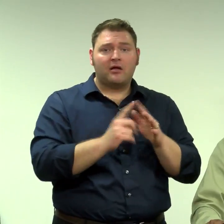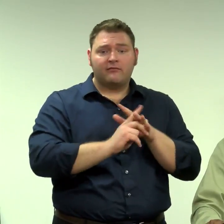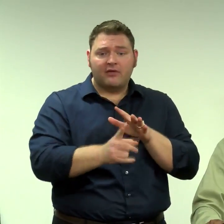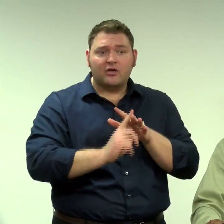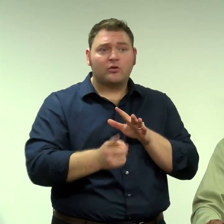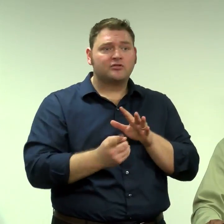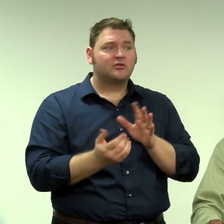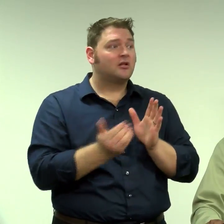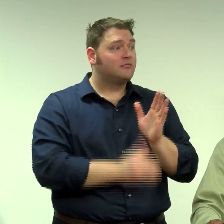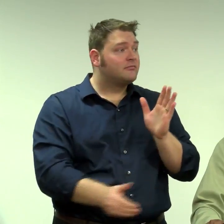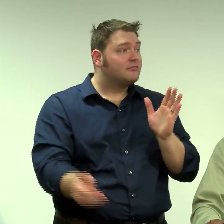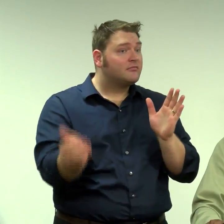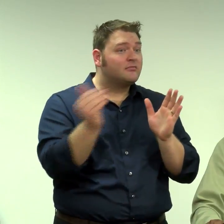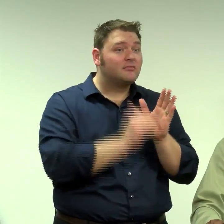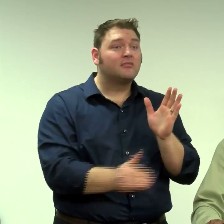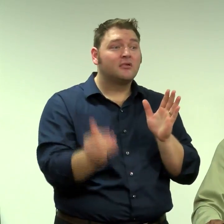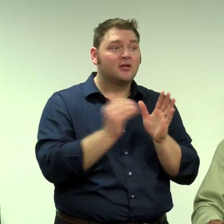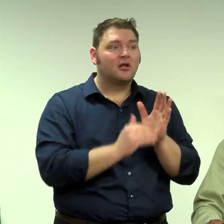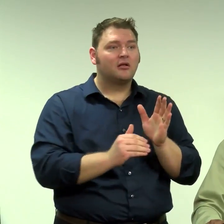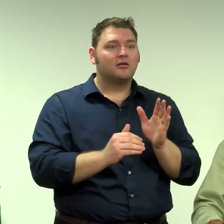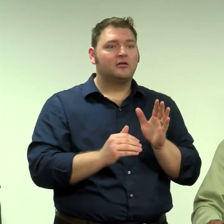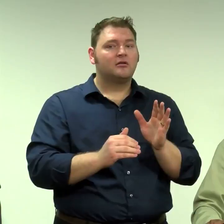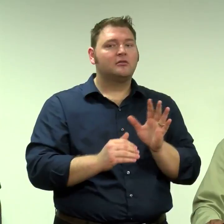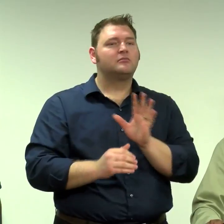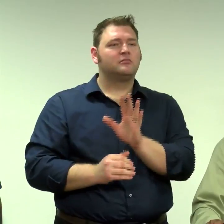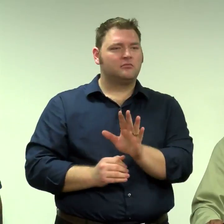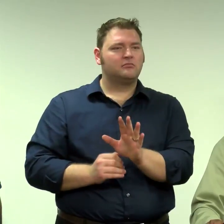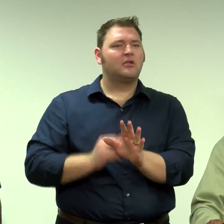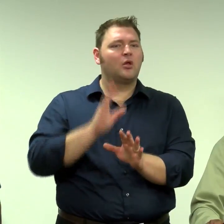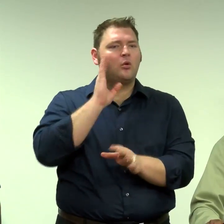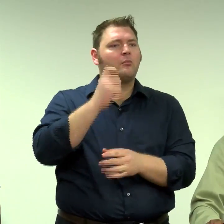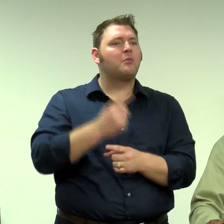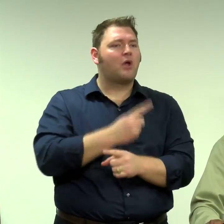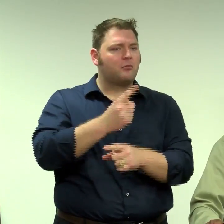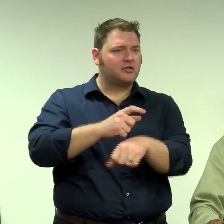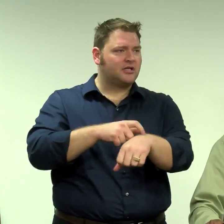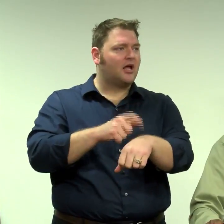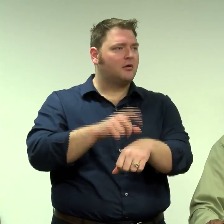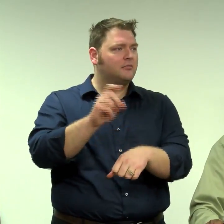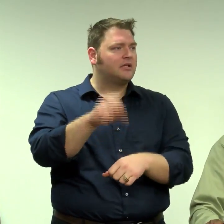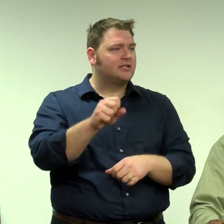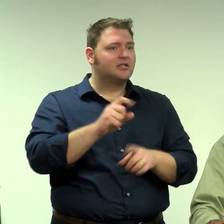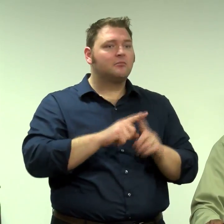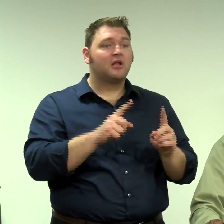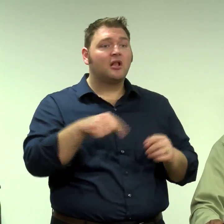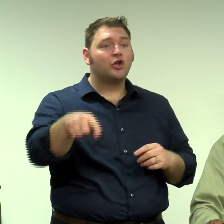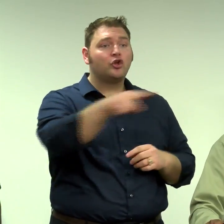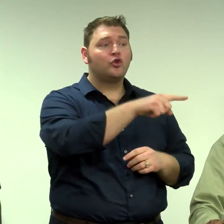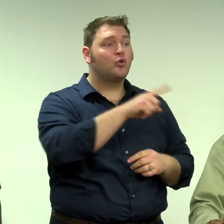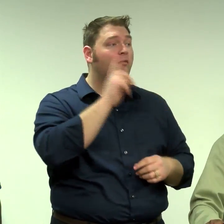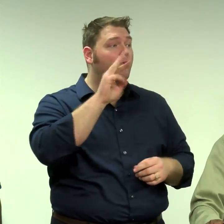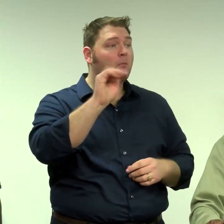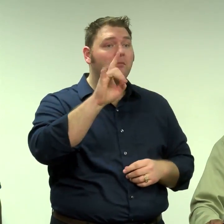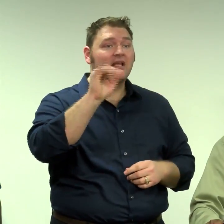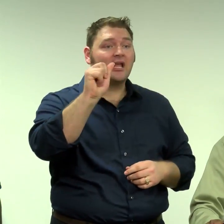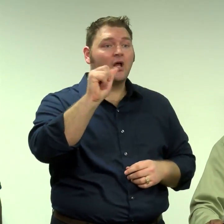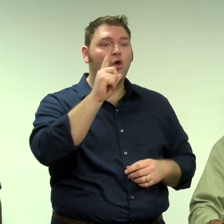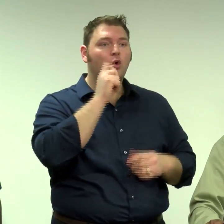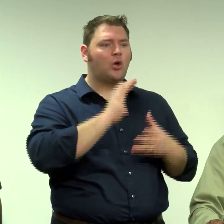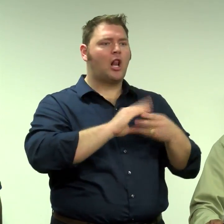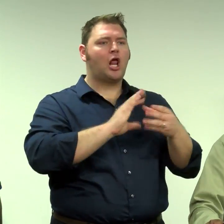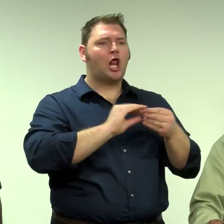a proper time to do that. My primary concern for all the talking heads out there and the people